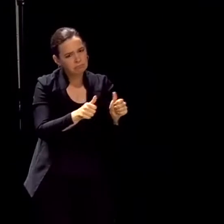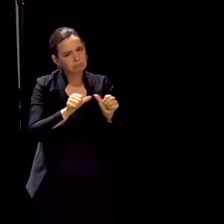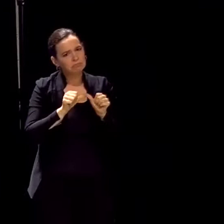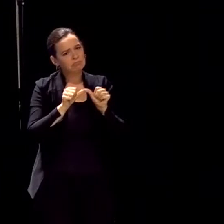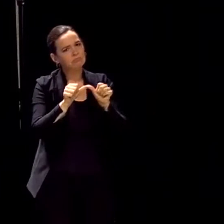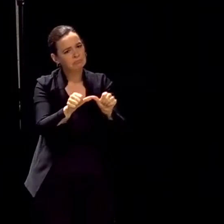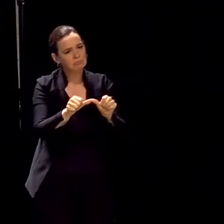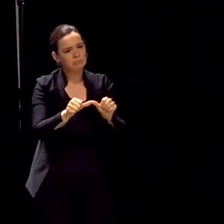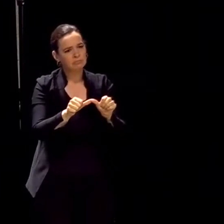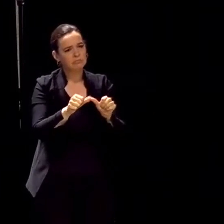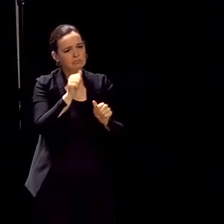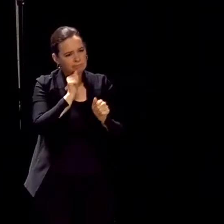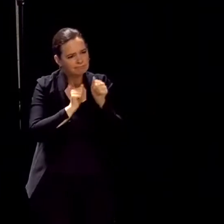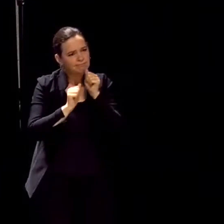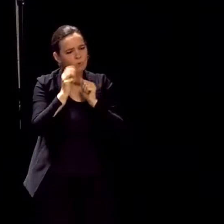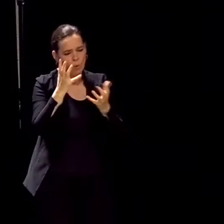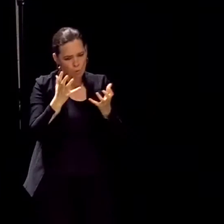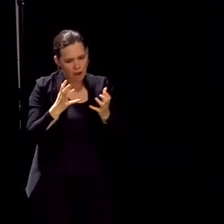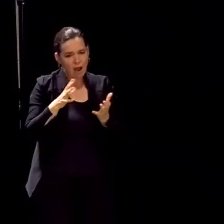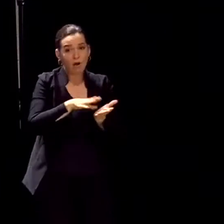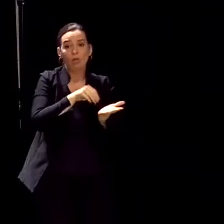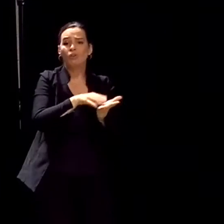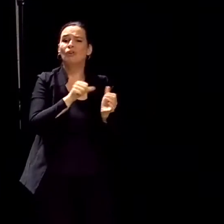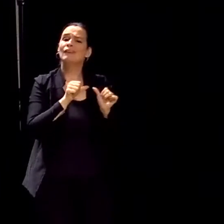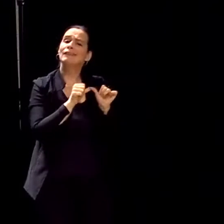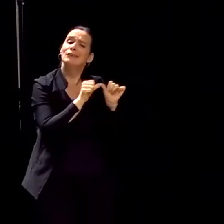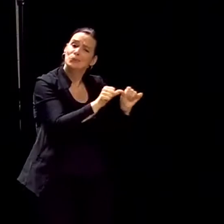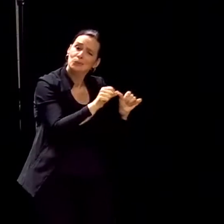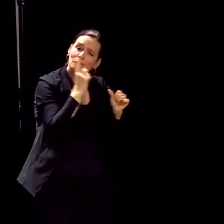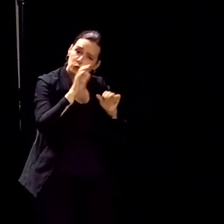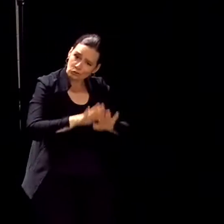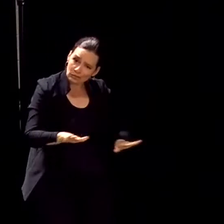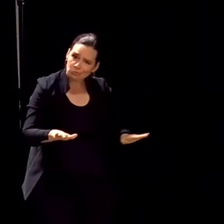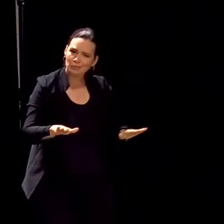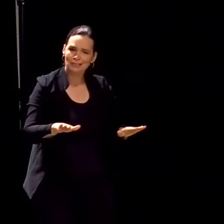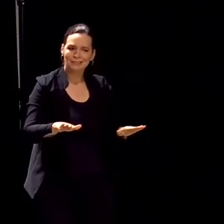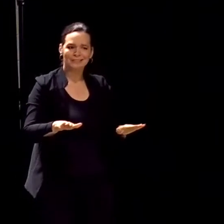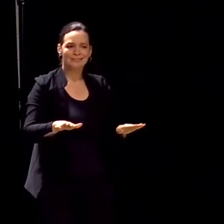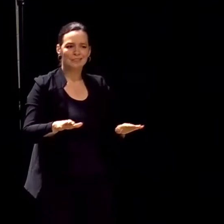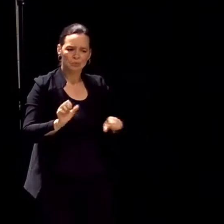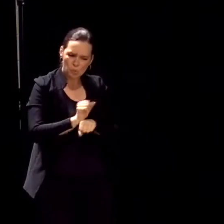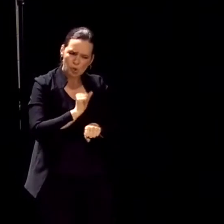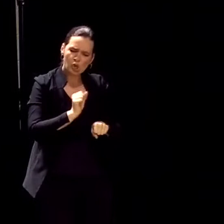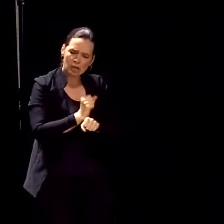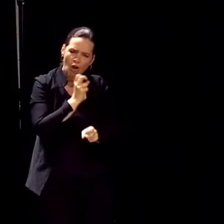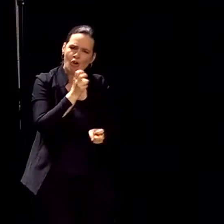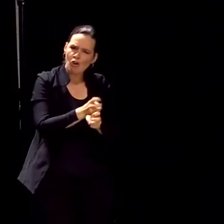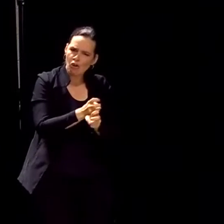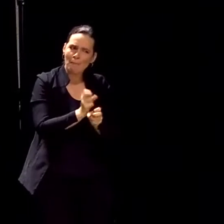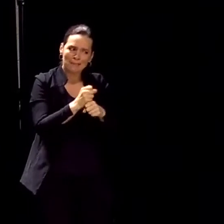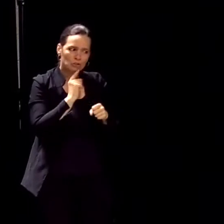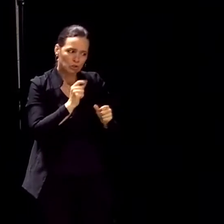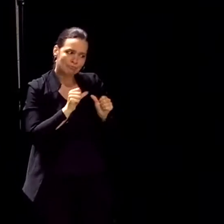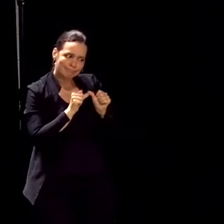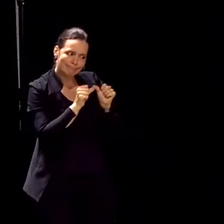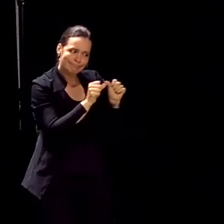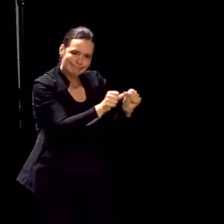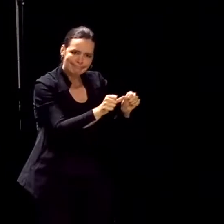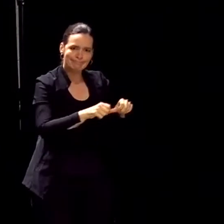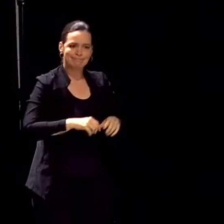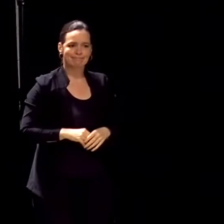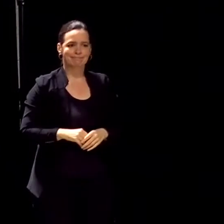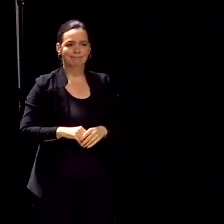keep that going in the yellow zones. So we will work diligently to make that a reality with the